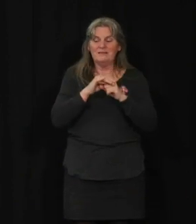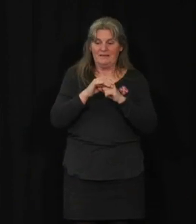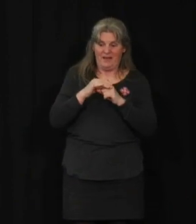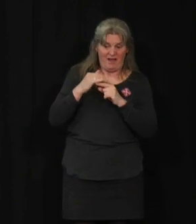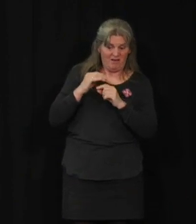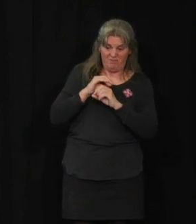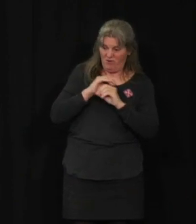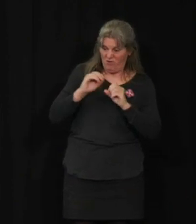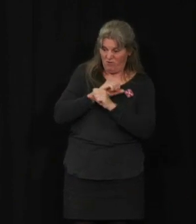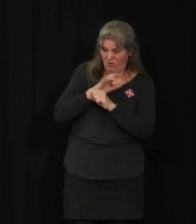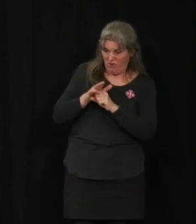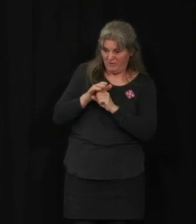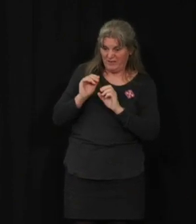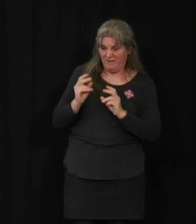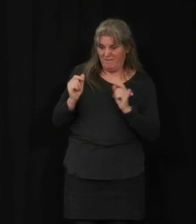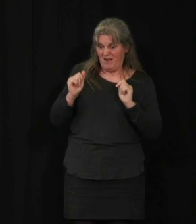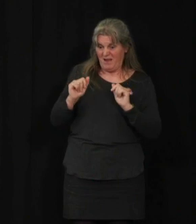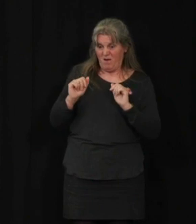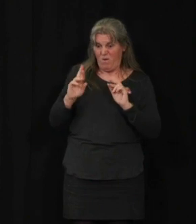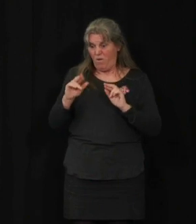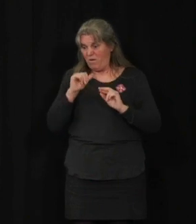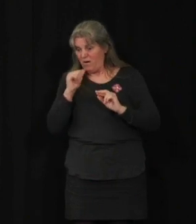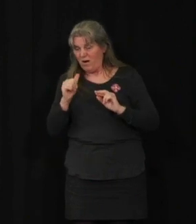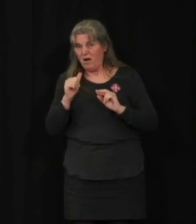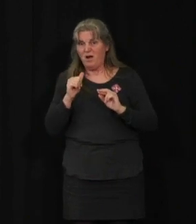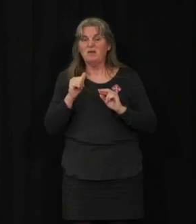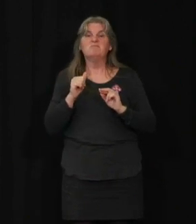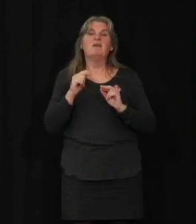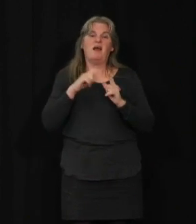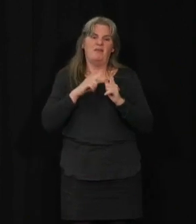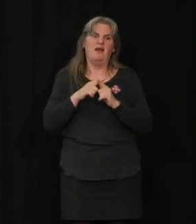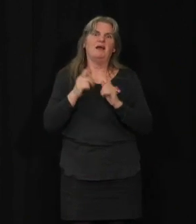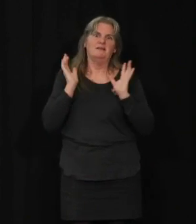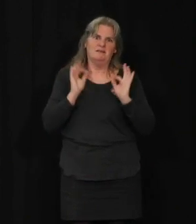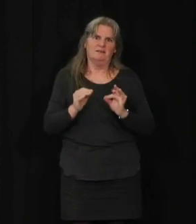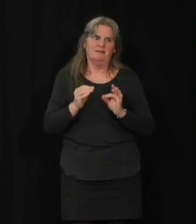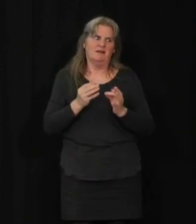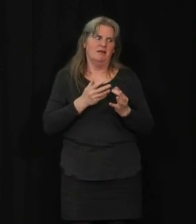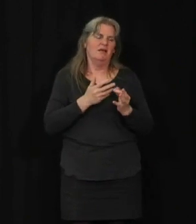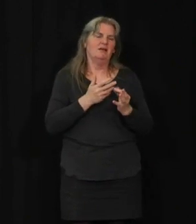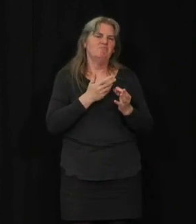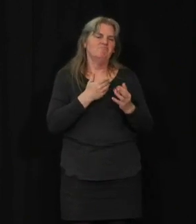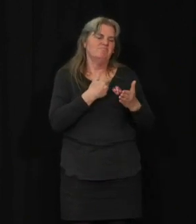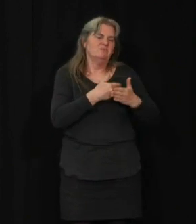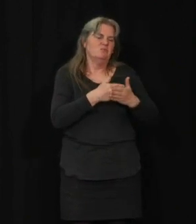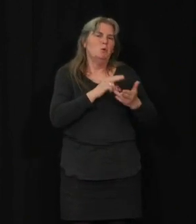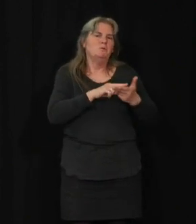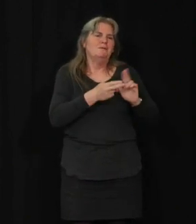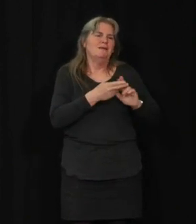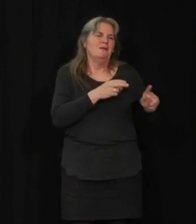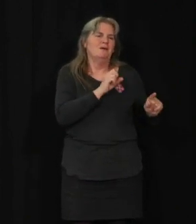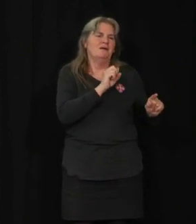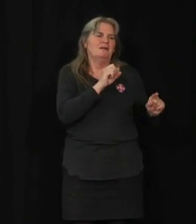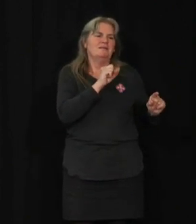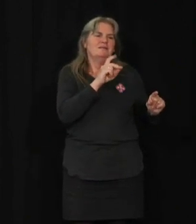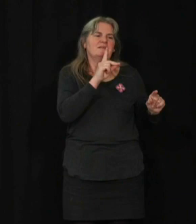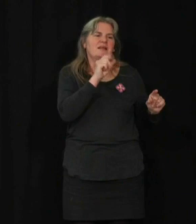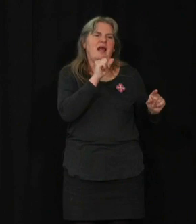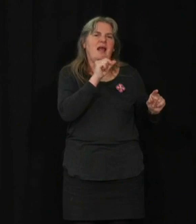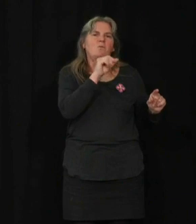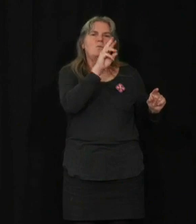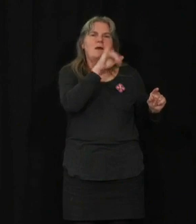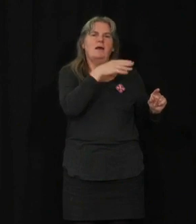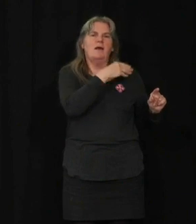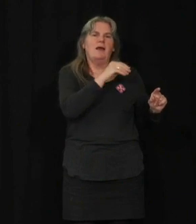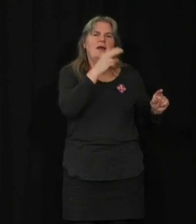determine how quickly we're going to be able to see our brothers and sisters in Skagway and Haines, and which we really want to do. I mean, this is